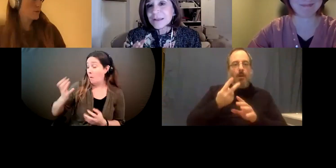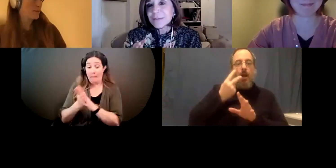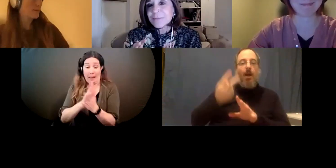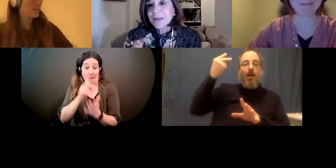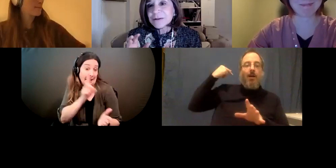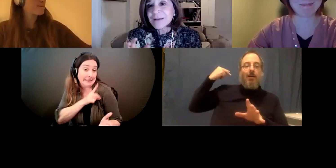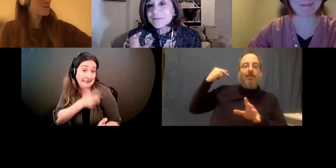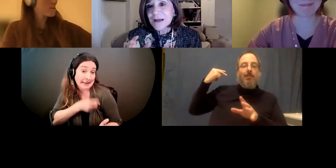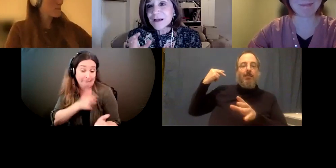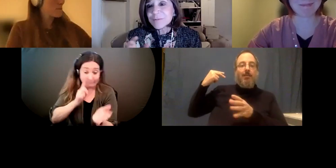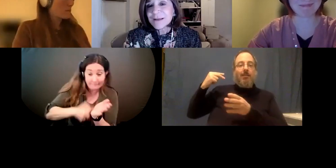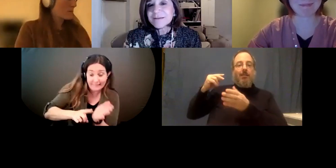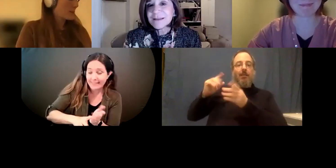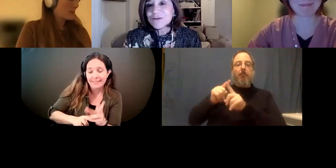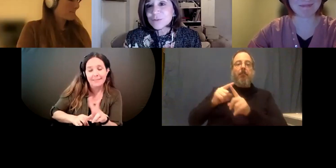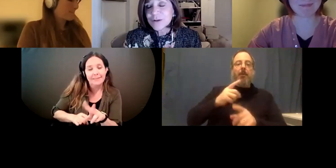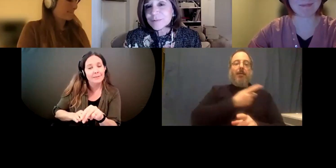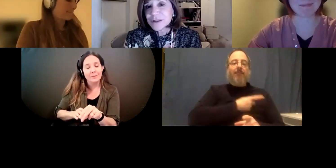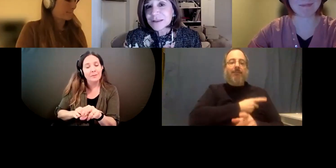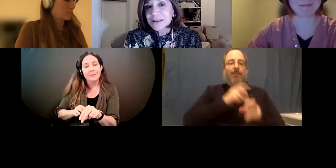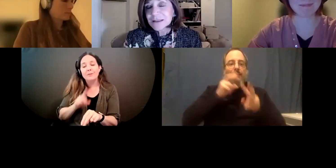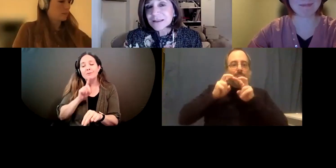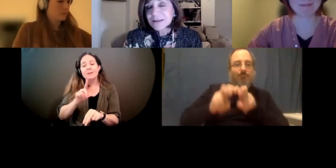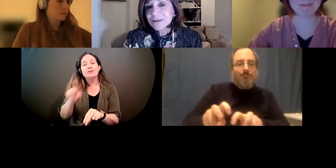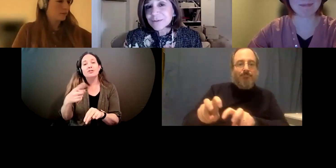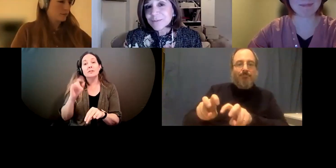about a lifetime of fascination with objects.